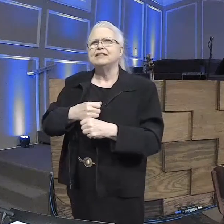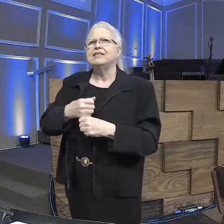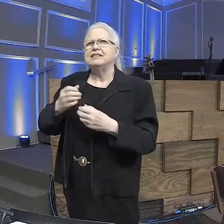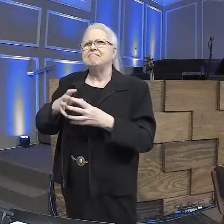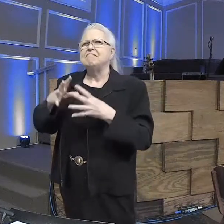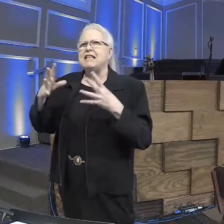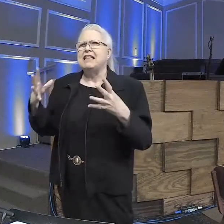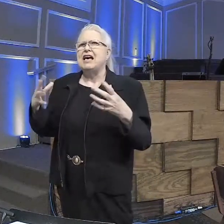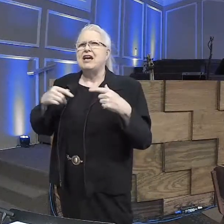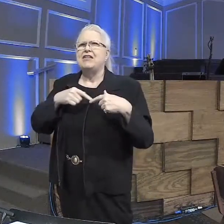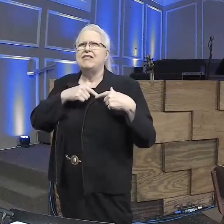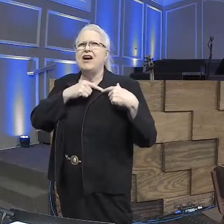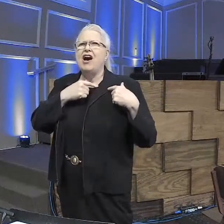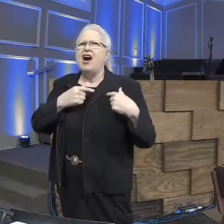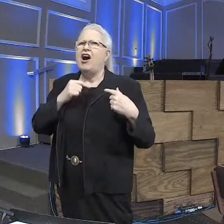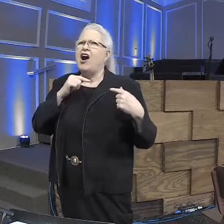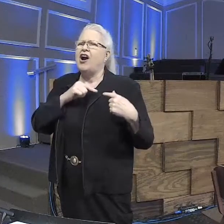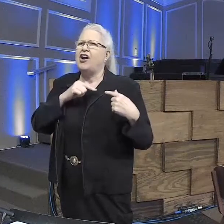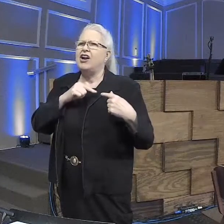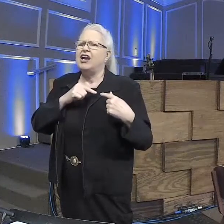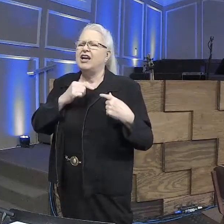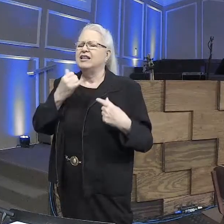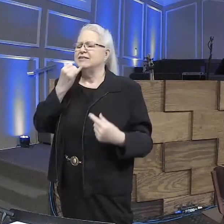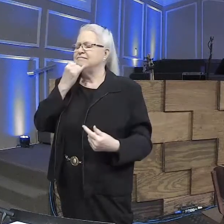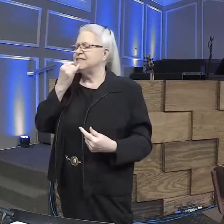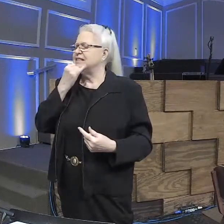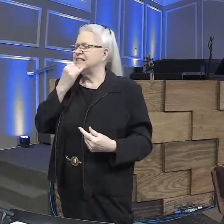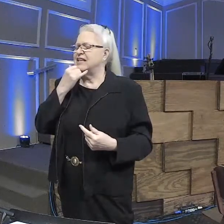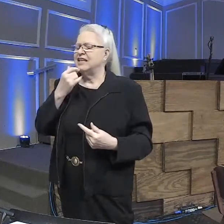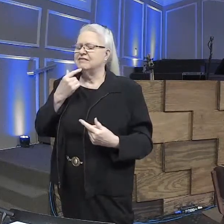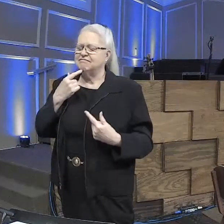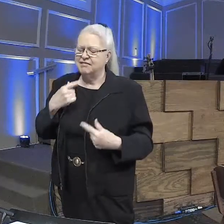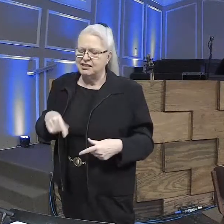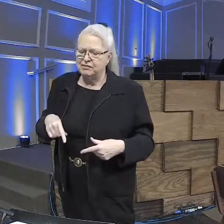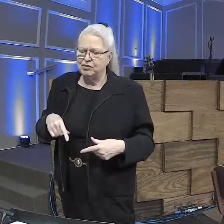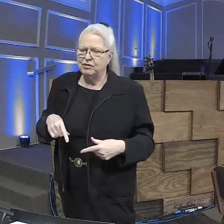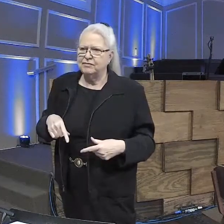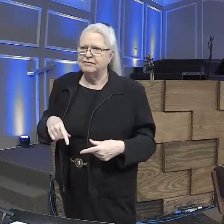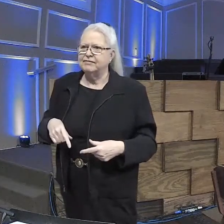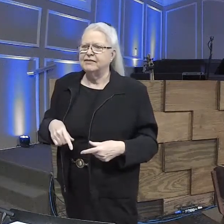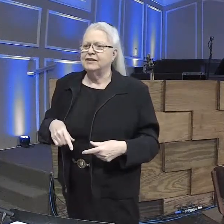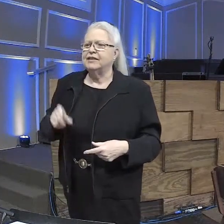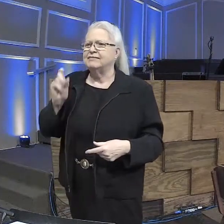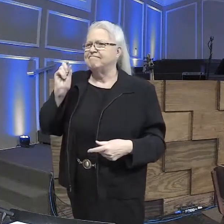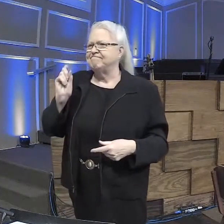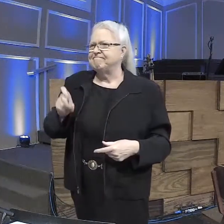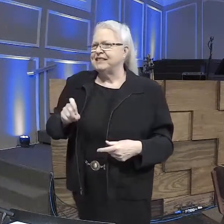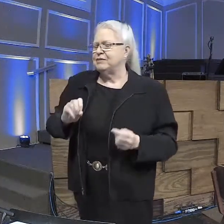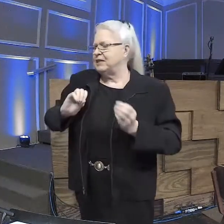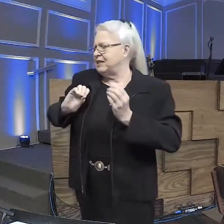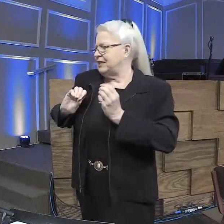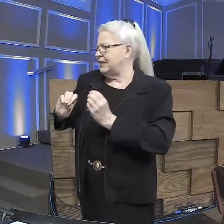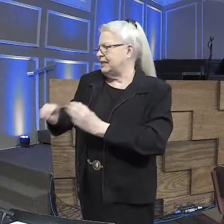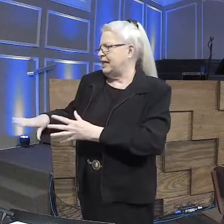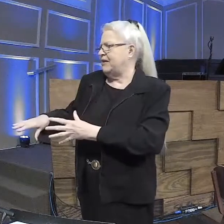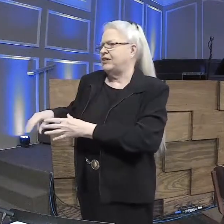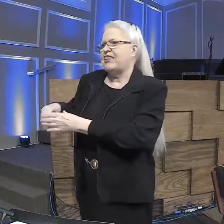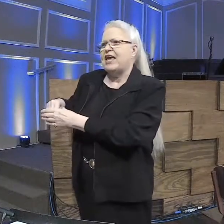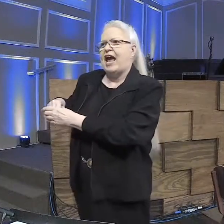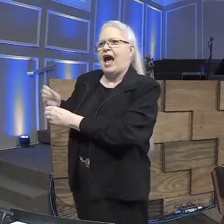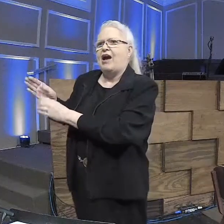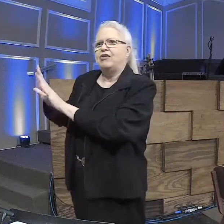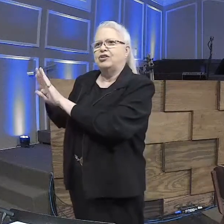a lot of mistakes, and a lot of disappointments that really needs to be left at the exit door of